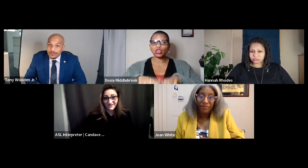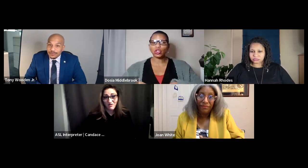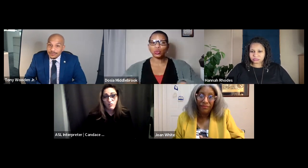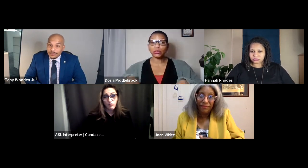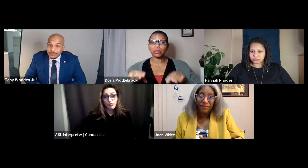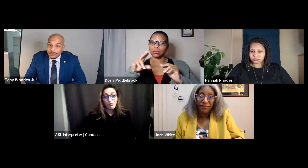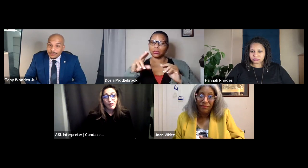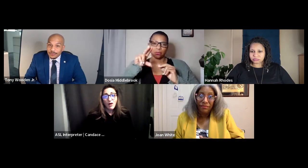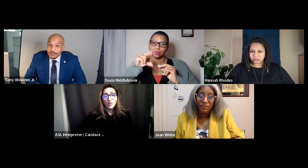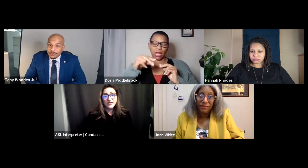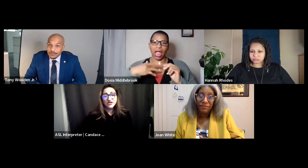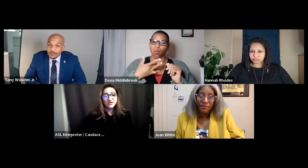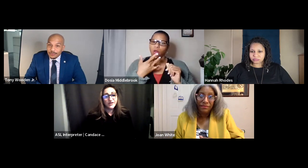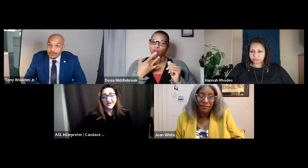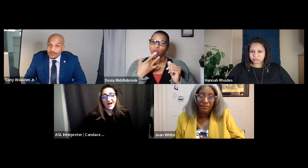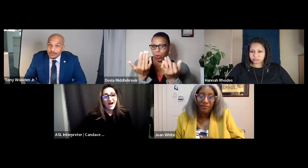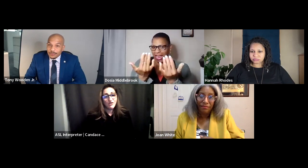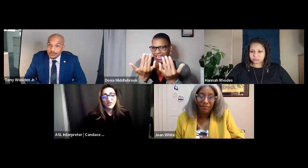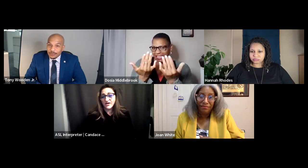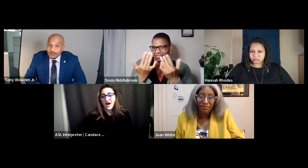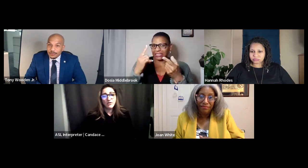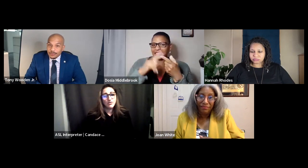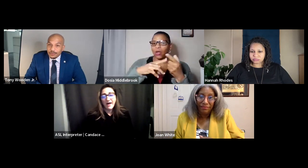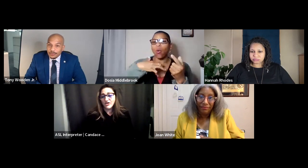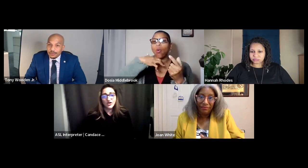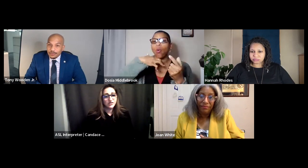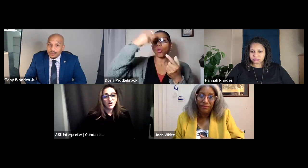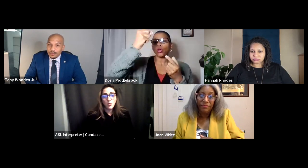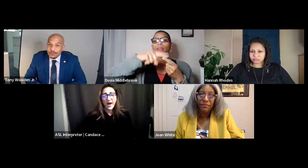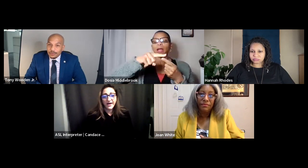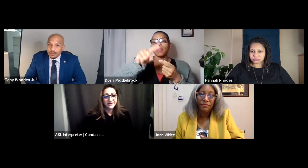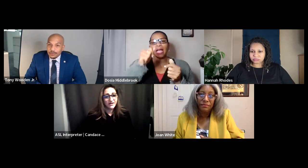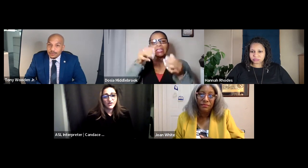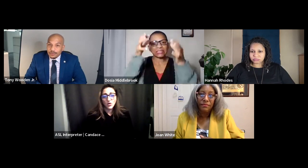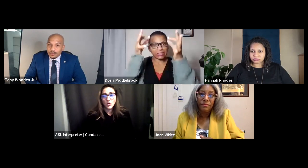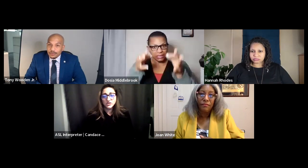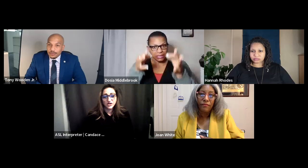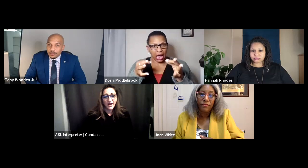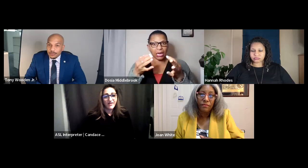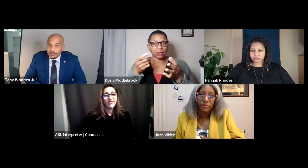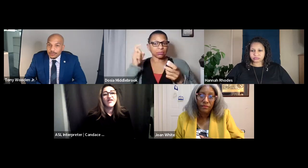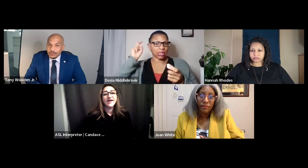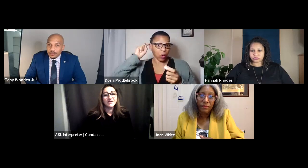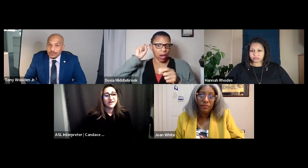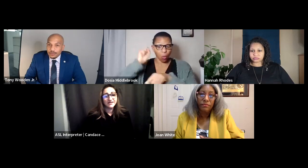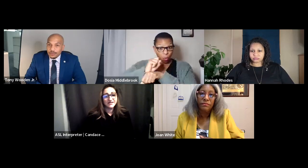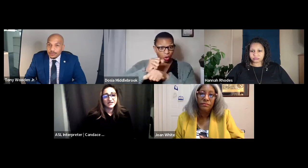opinion, with children, I don't think I would rather wait until they're older and then they can make that decision